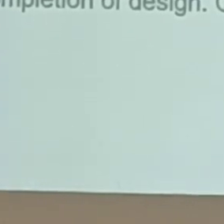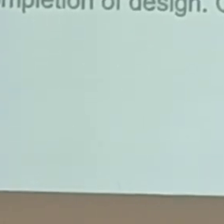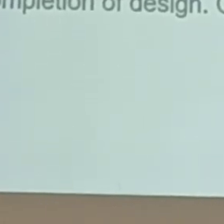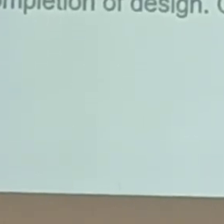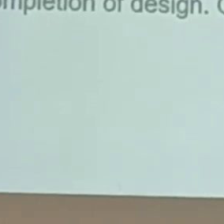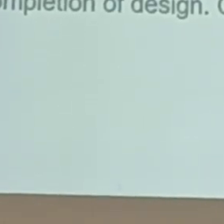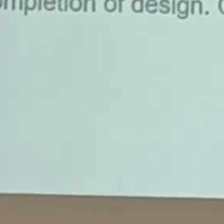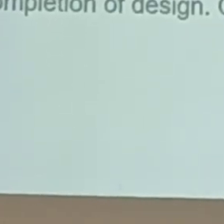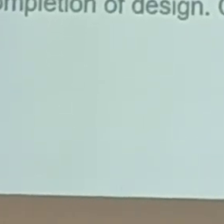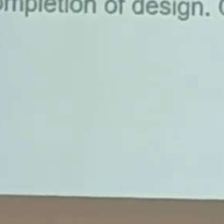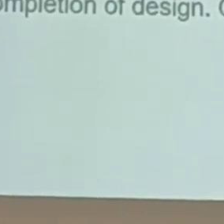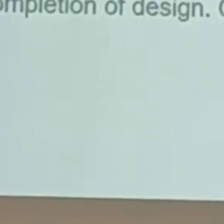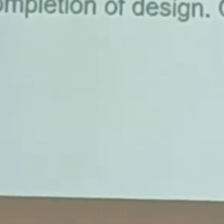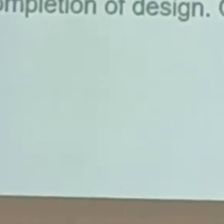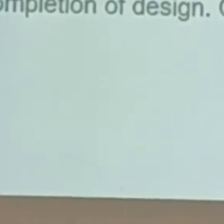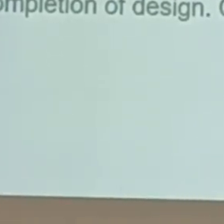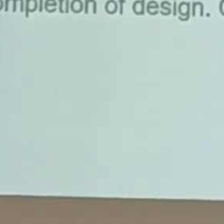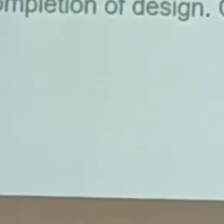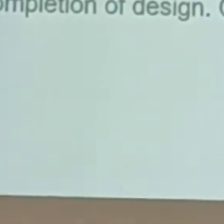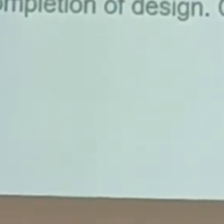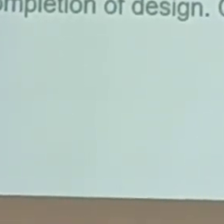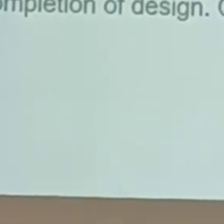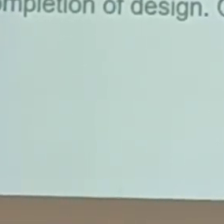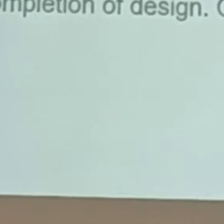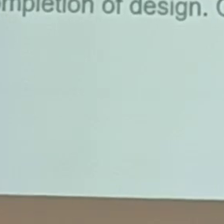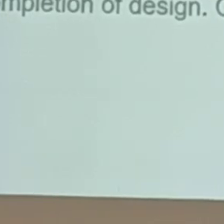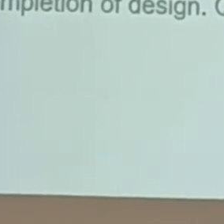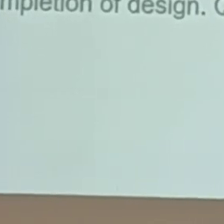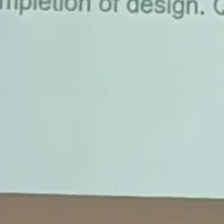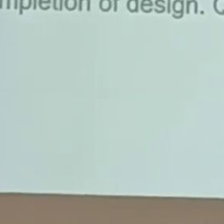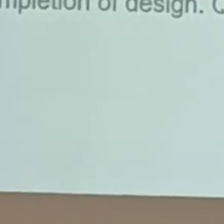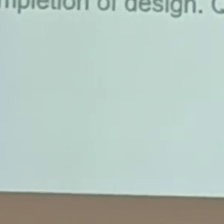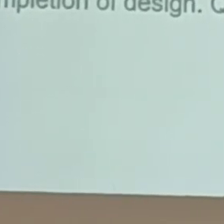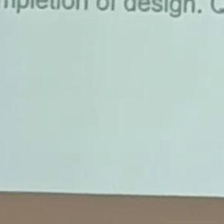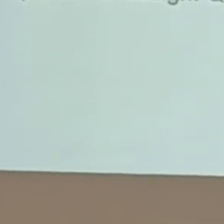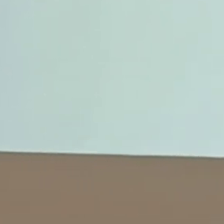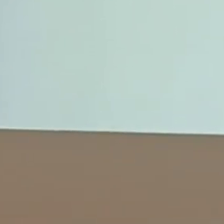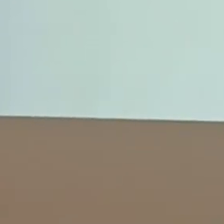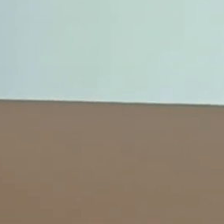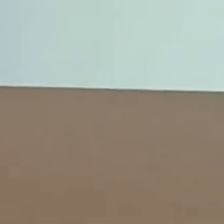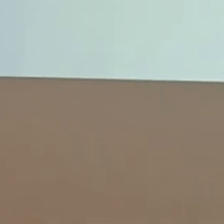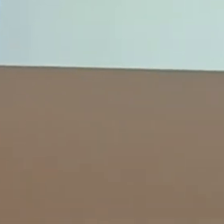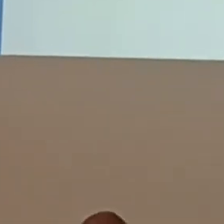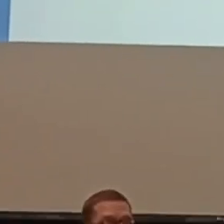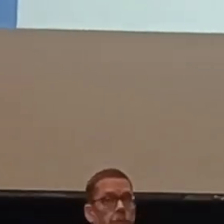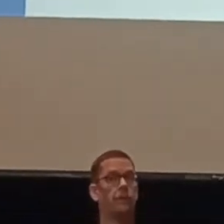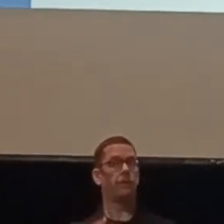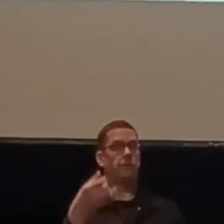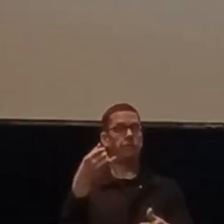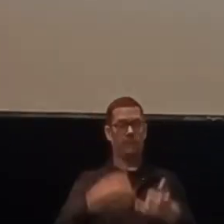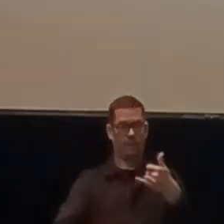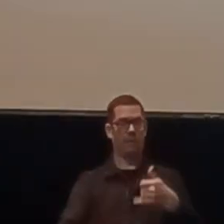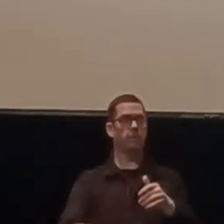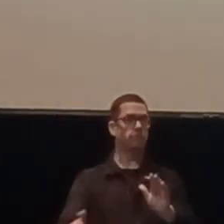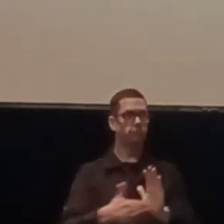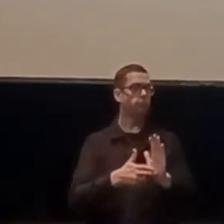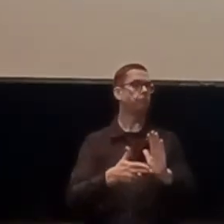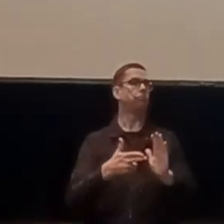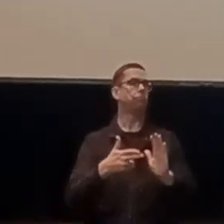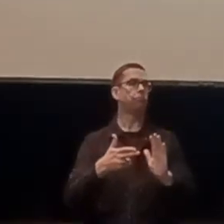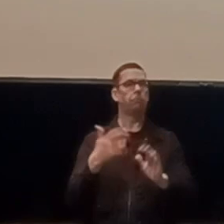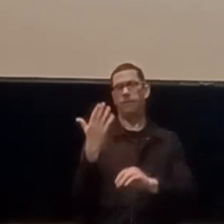of the retirement of the compressed natural gas busheads. What we're proposing is finalizing this concept in terms